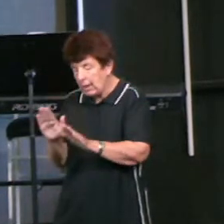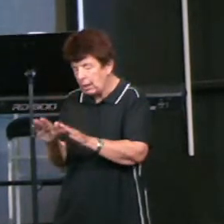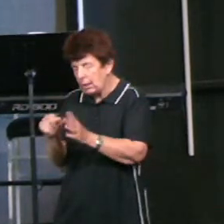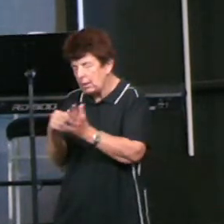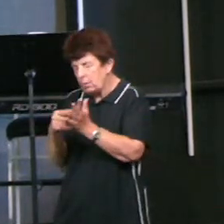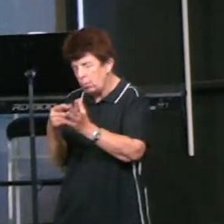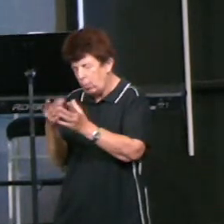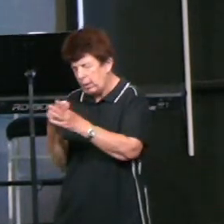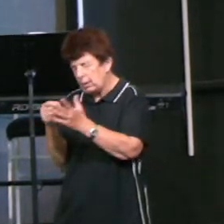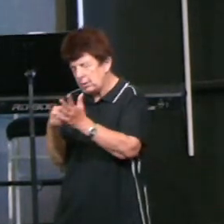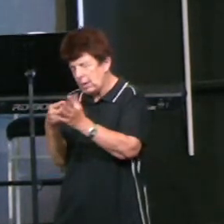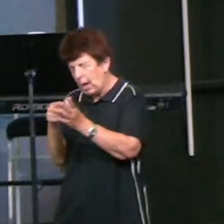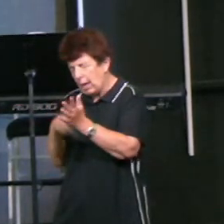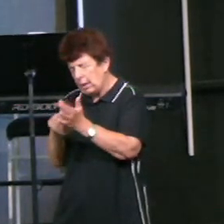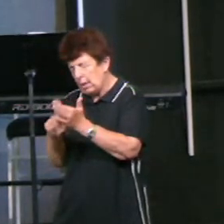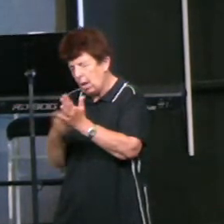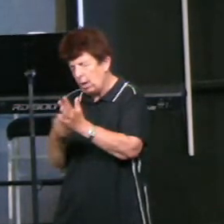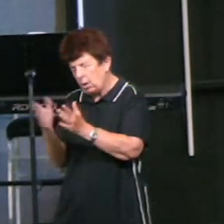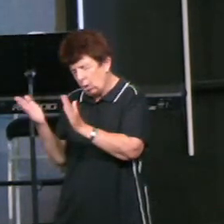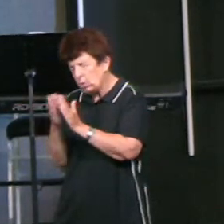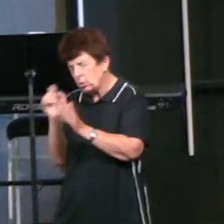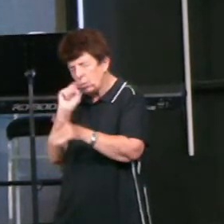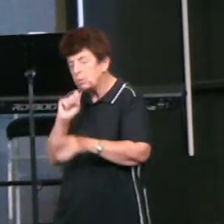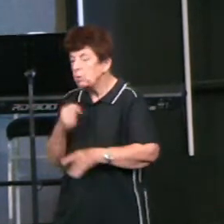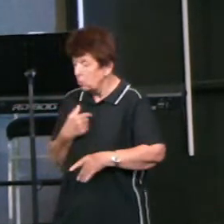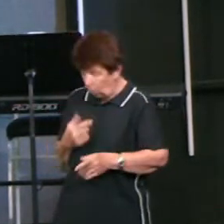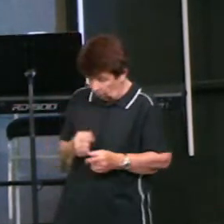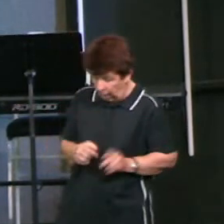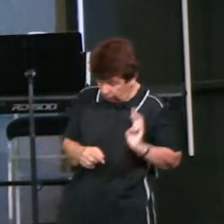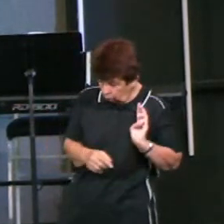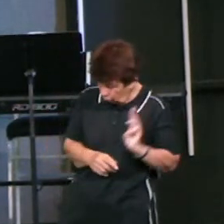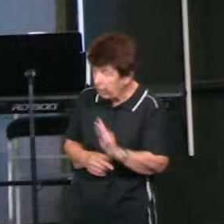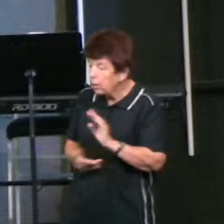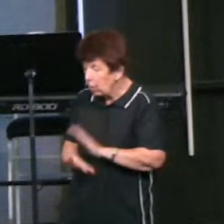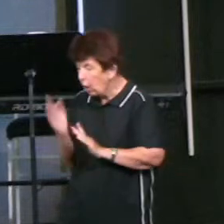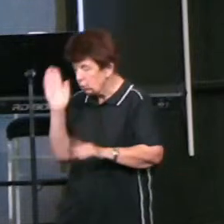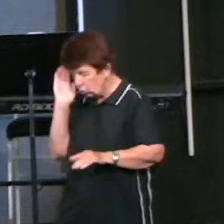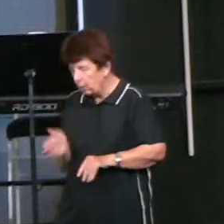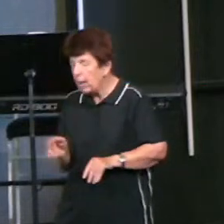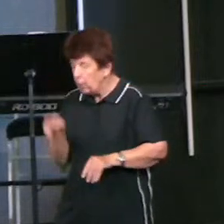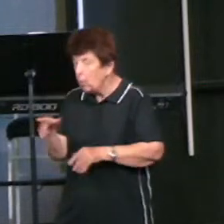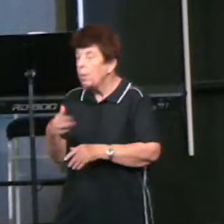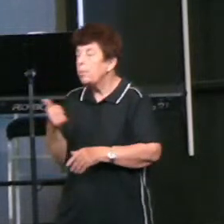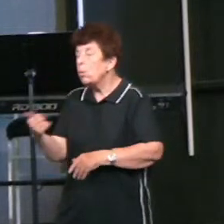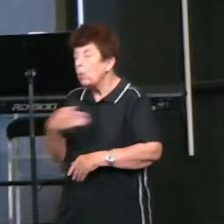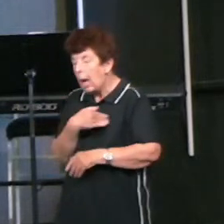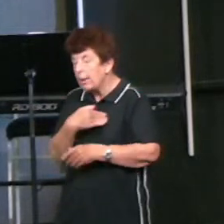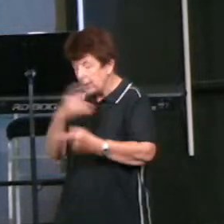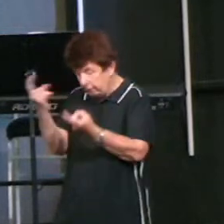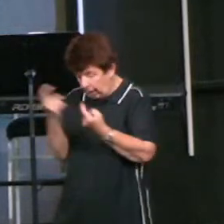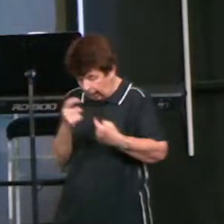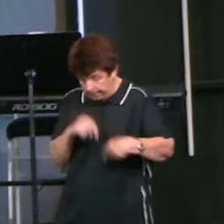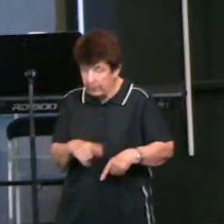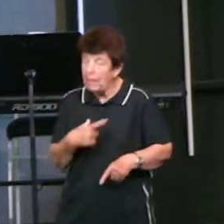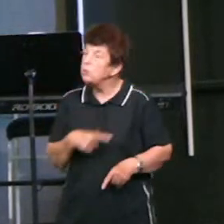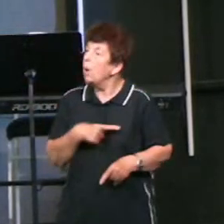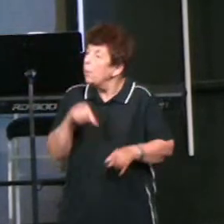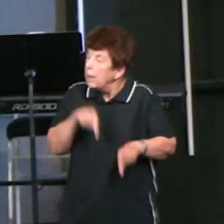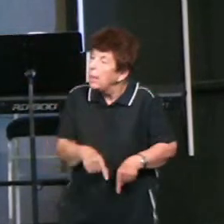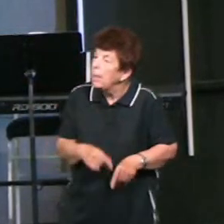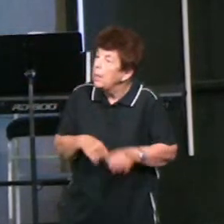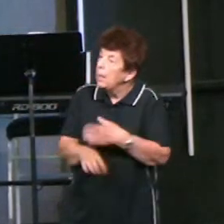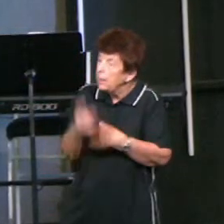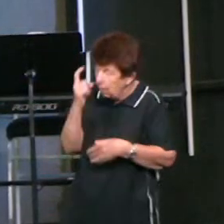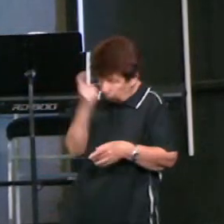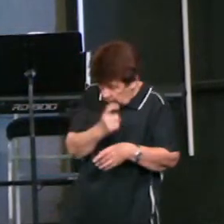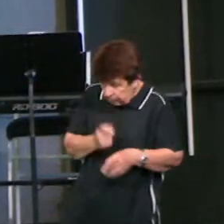sea. So I sent for you at once, and you have been kind enough to come. Now, therefore, we are all here in the presence